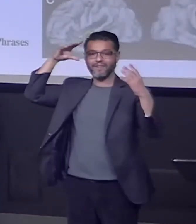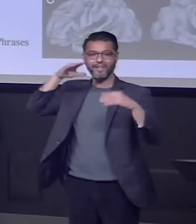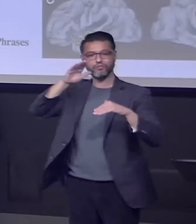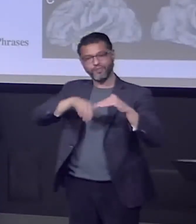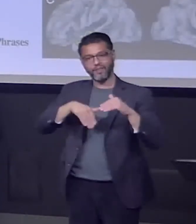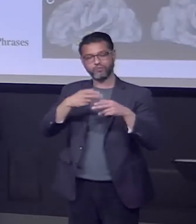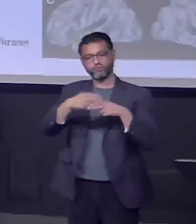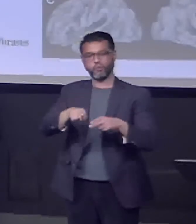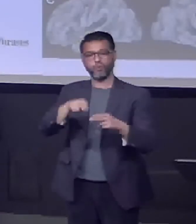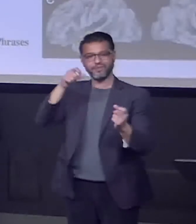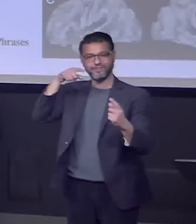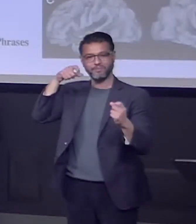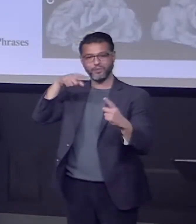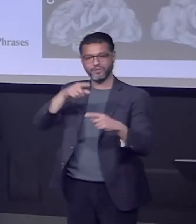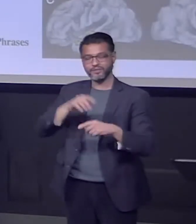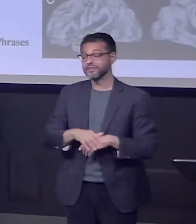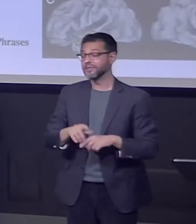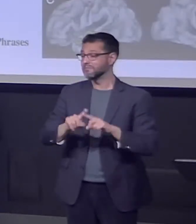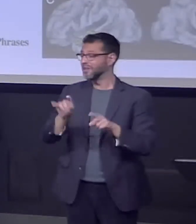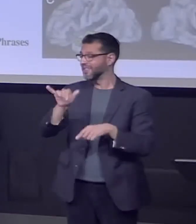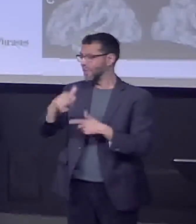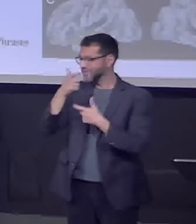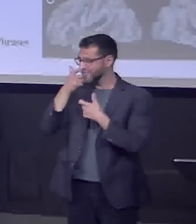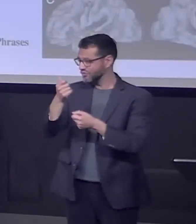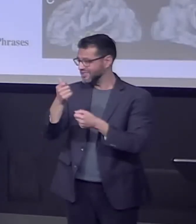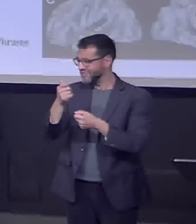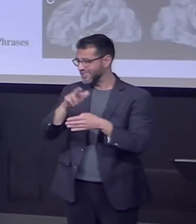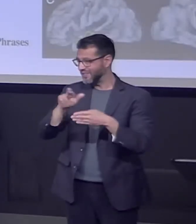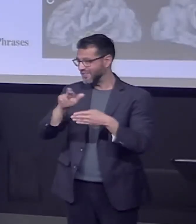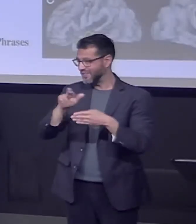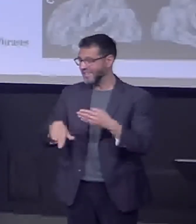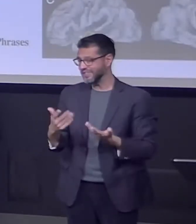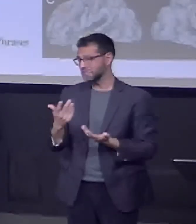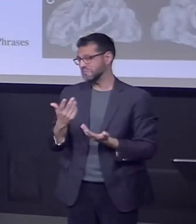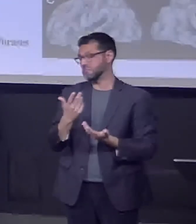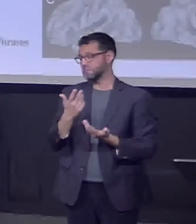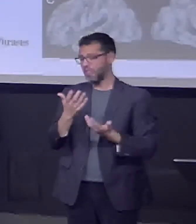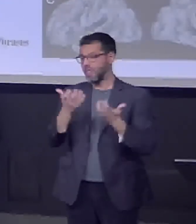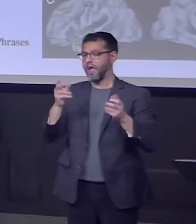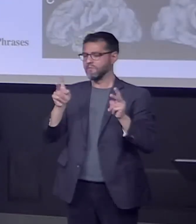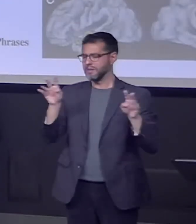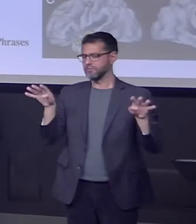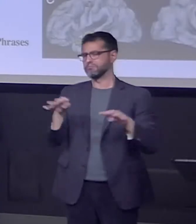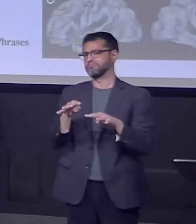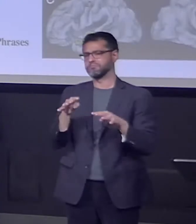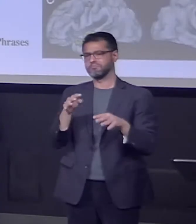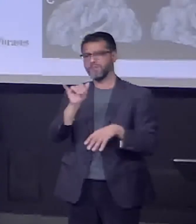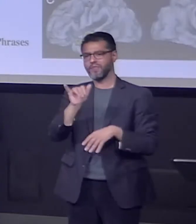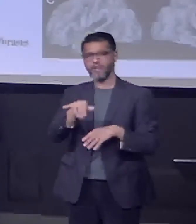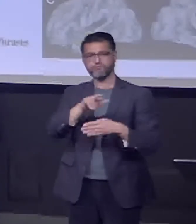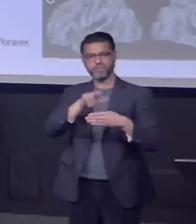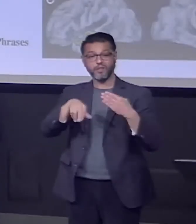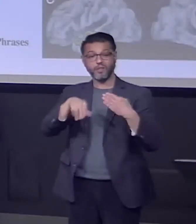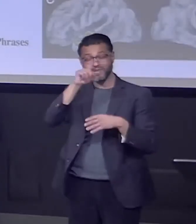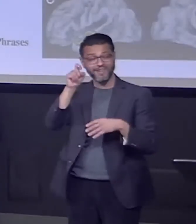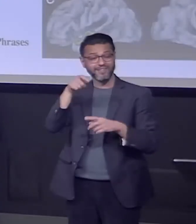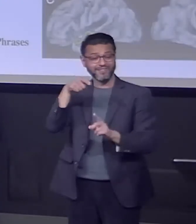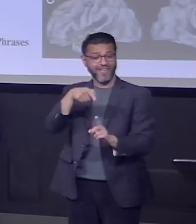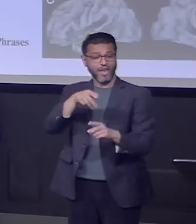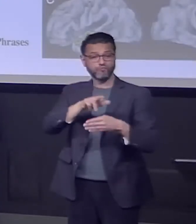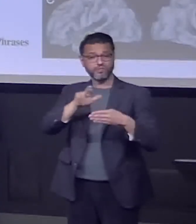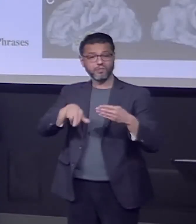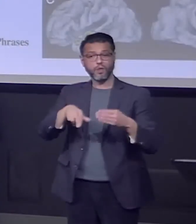do. But this was an interesting finding which has found a lot of attention, because what it also told us